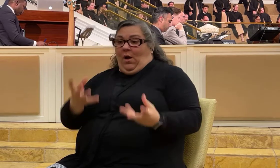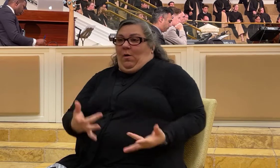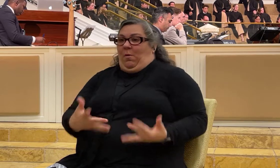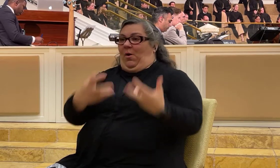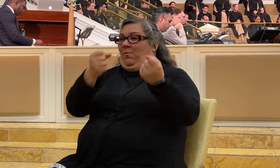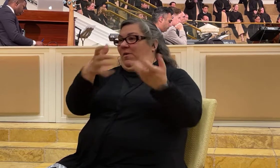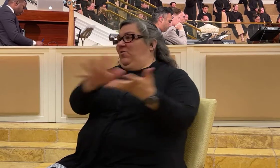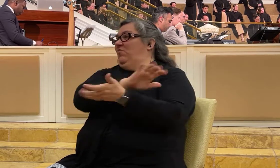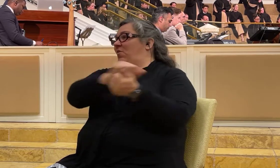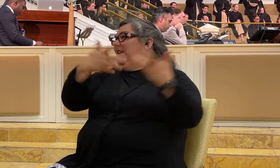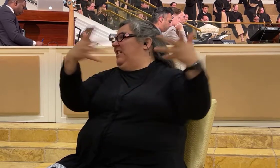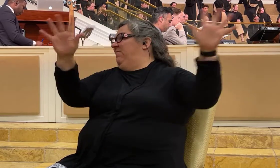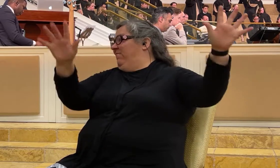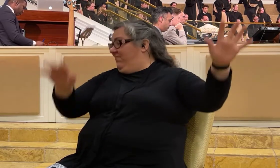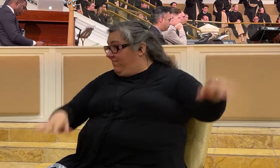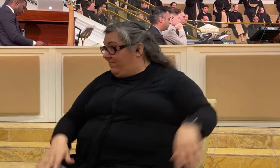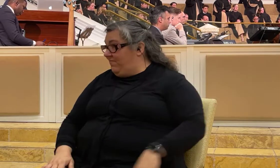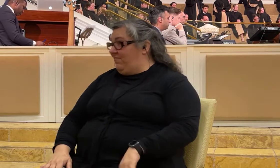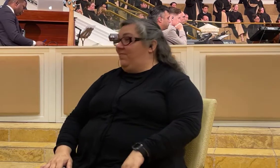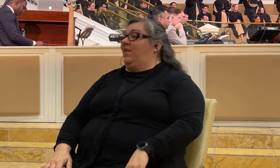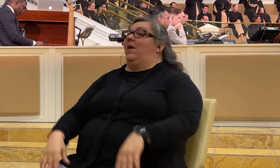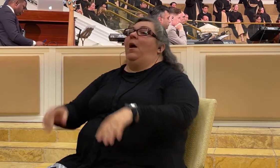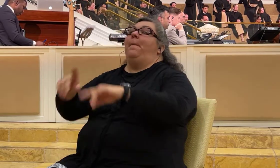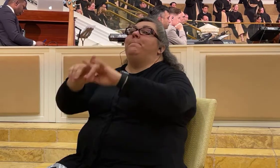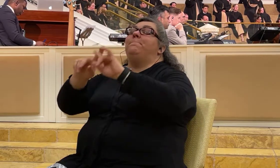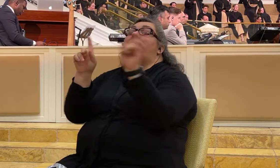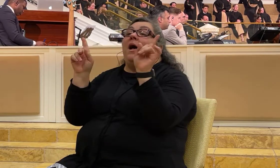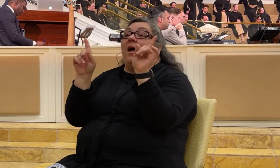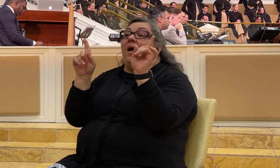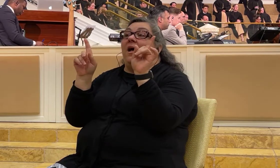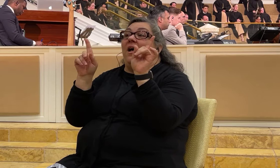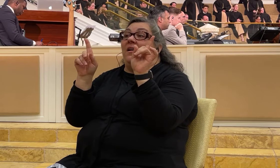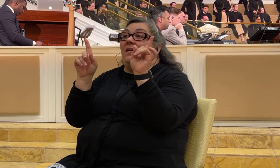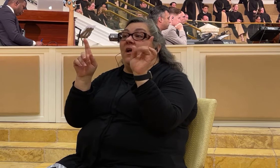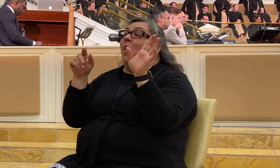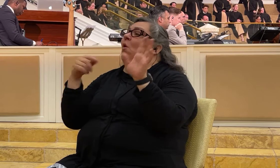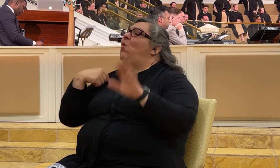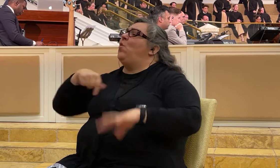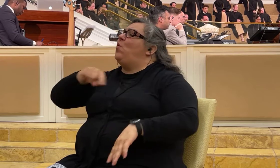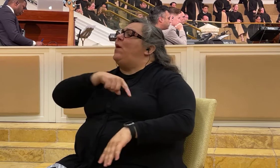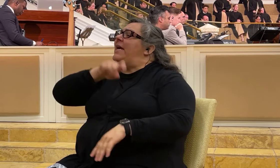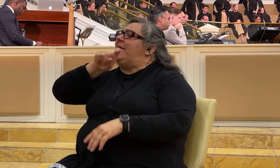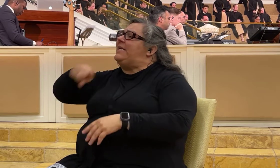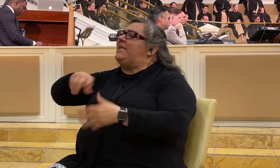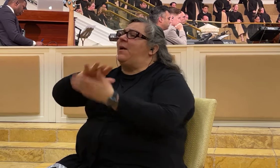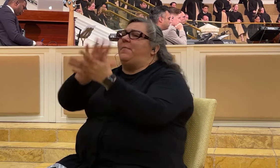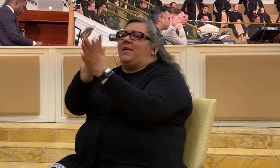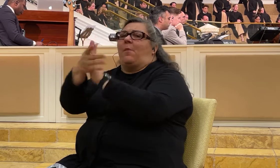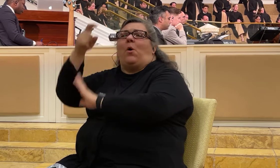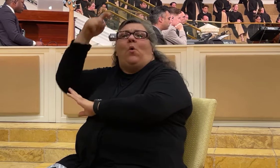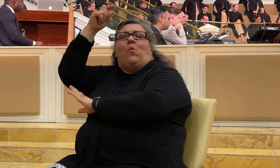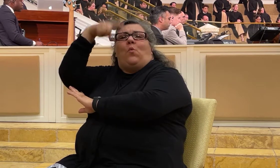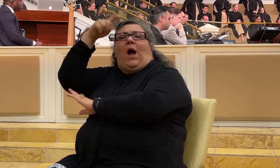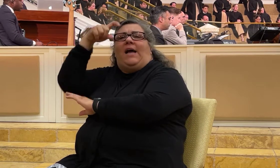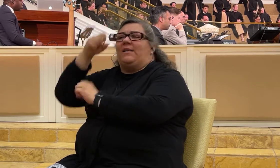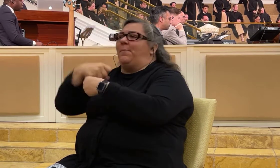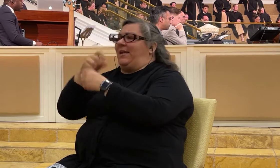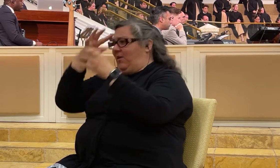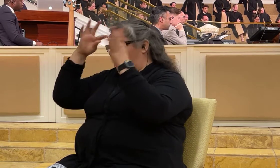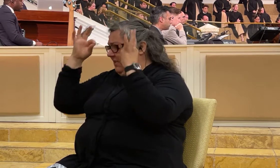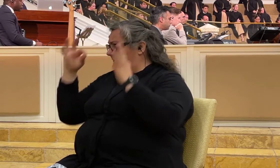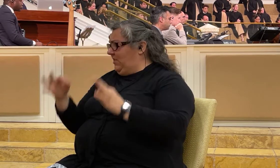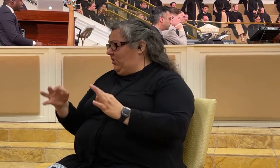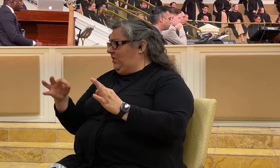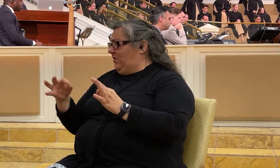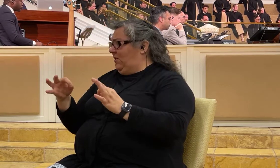it's over. And so we need to be the wisest in decision making during these times.